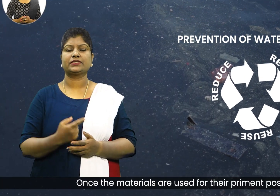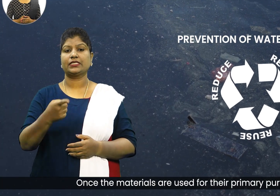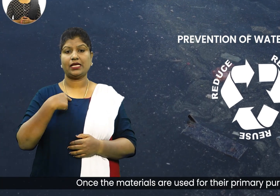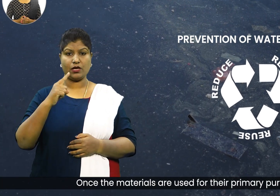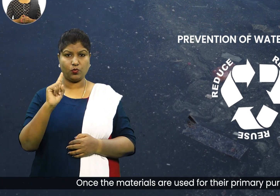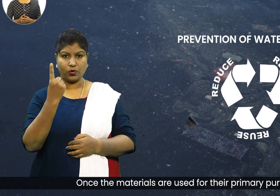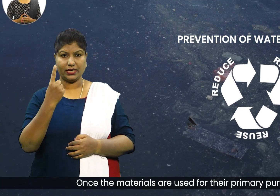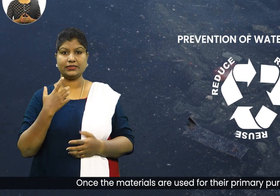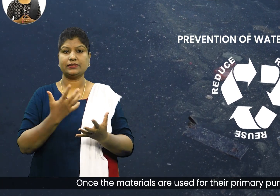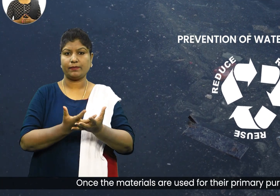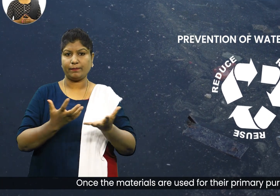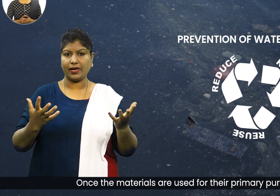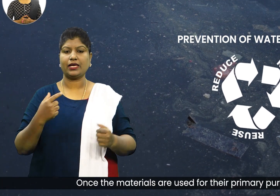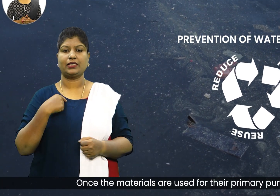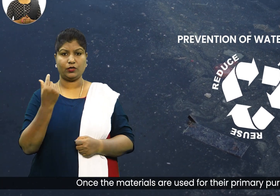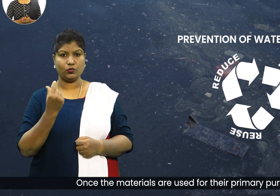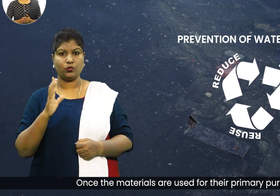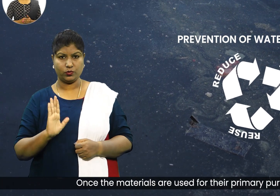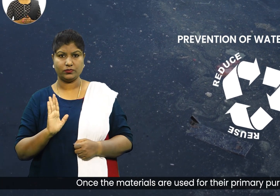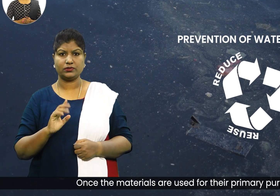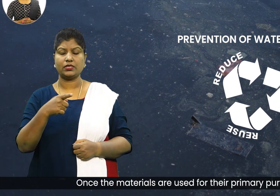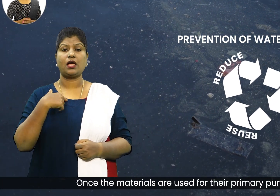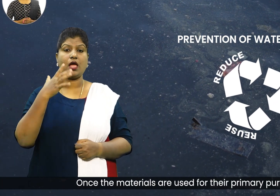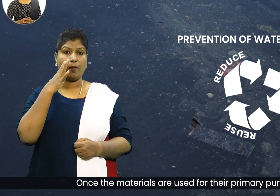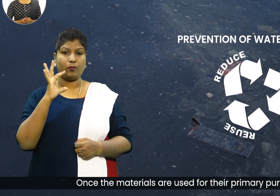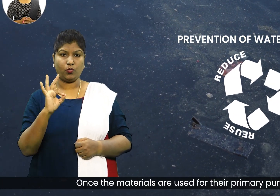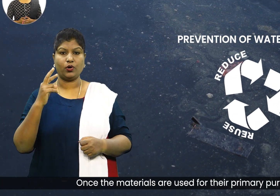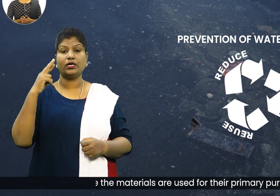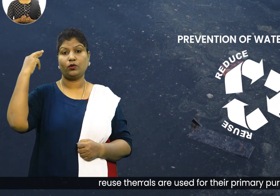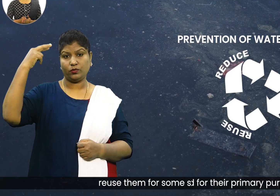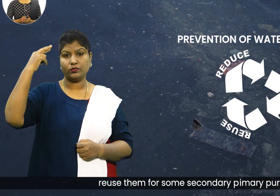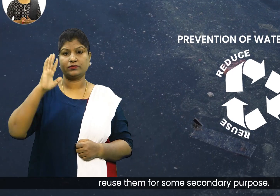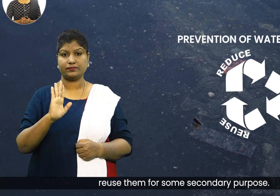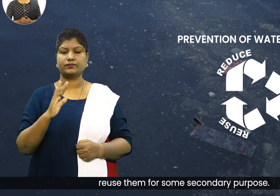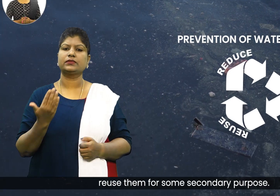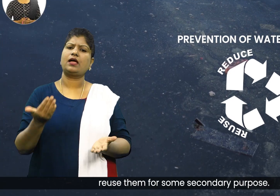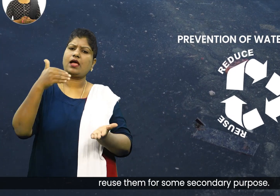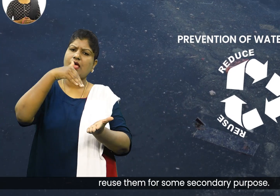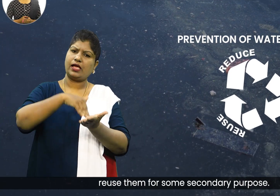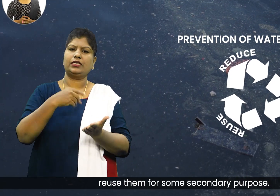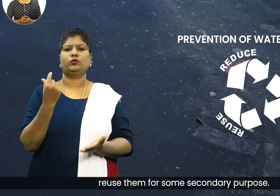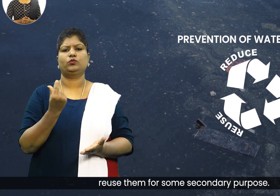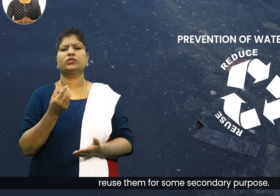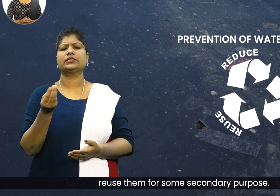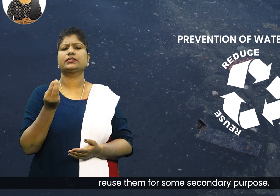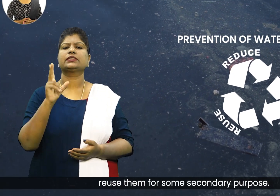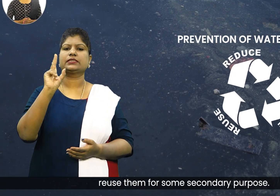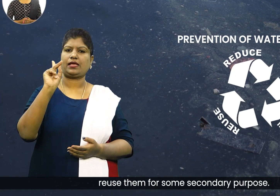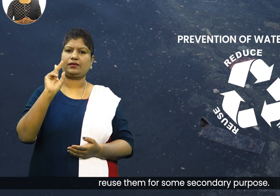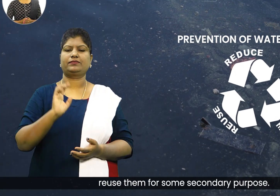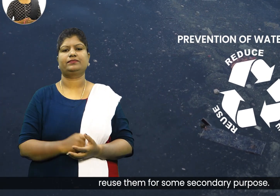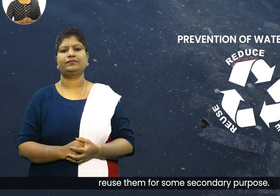Once the materials are used for their primary purpose, reuse them for some secondary